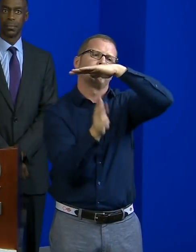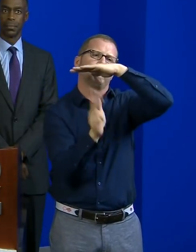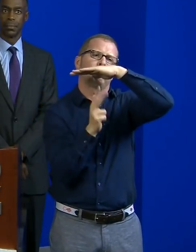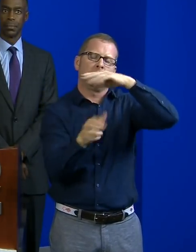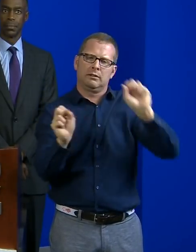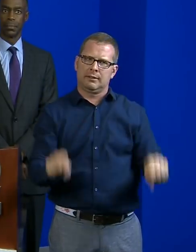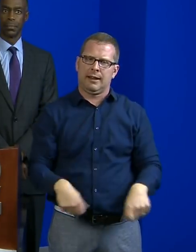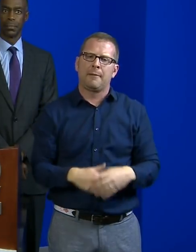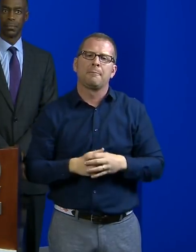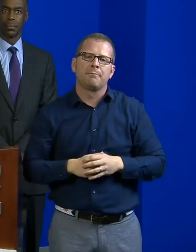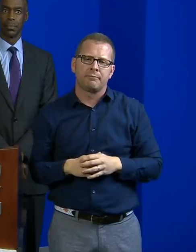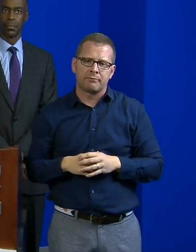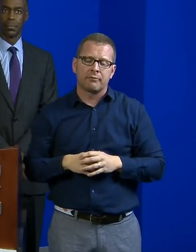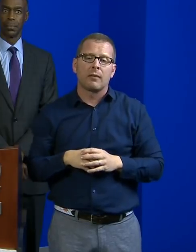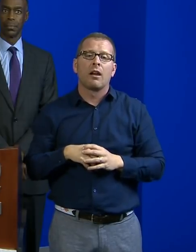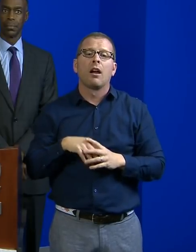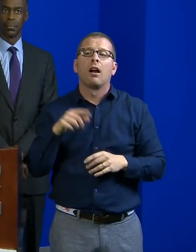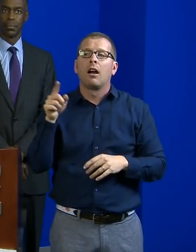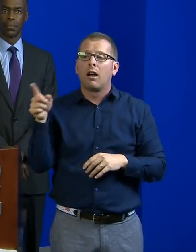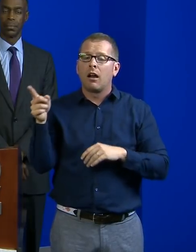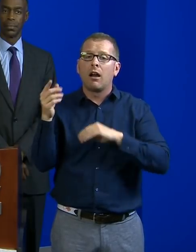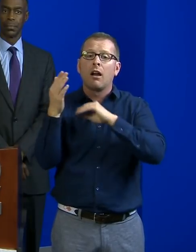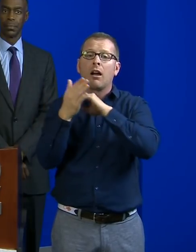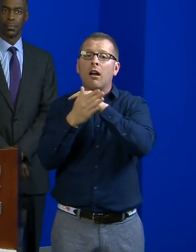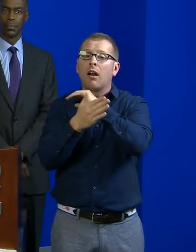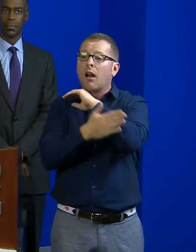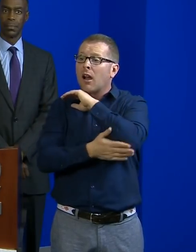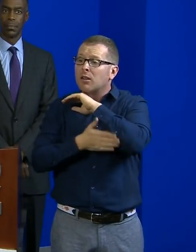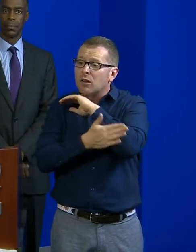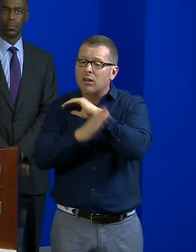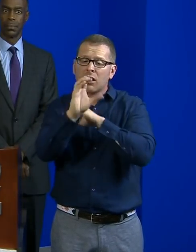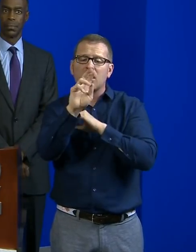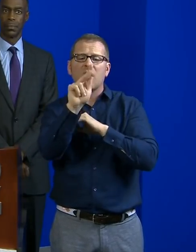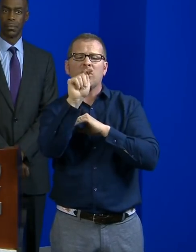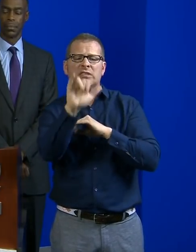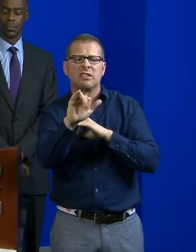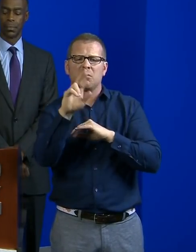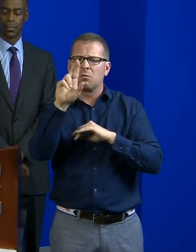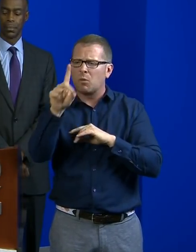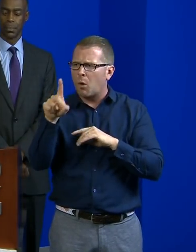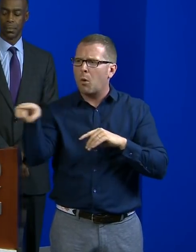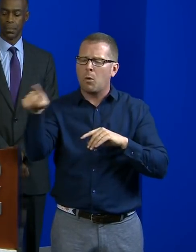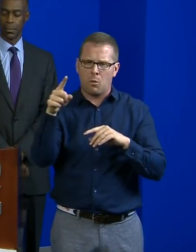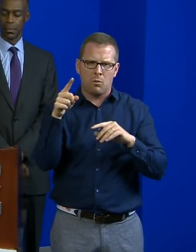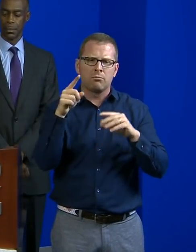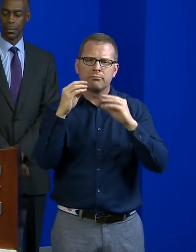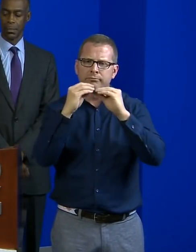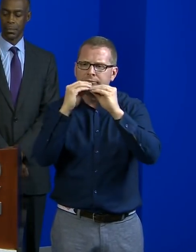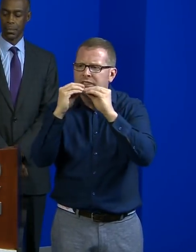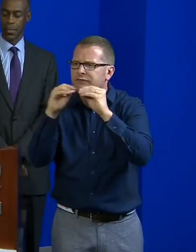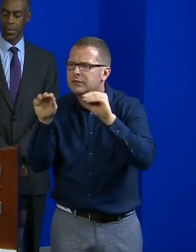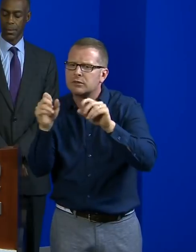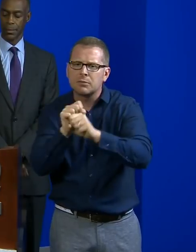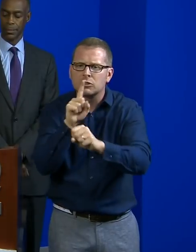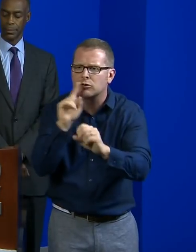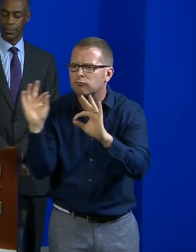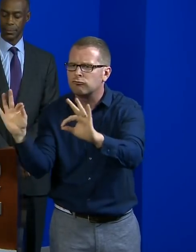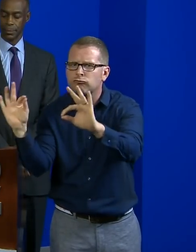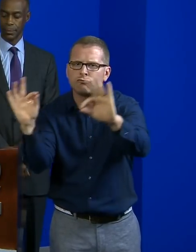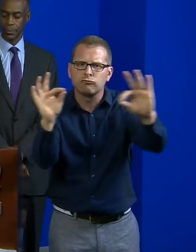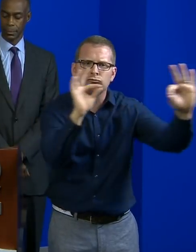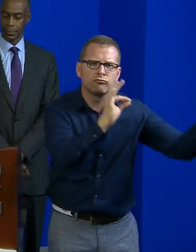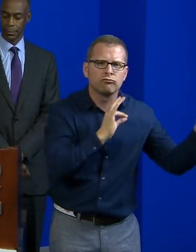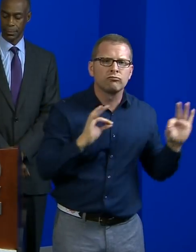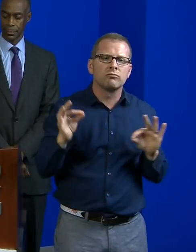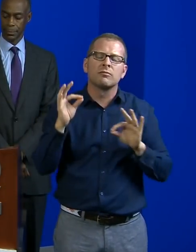roadways. Broward County will begin staging heavy equipment today at various sites around Broward County to allow crews to begin